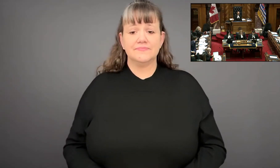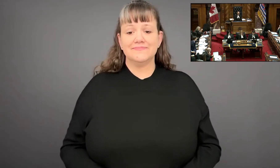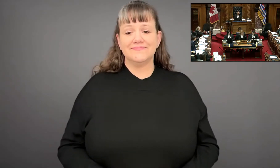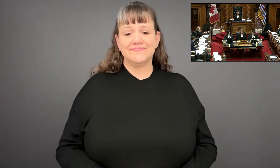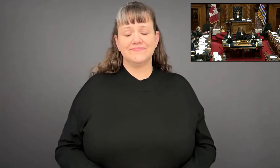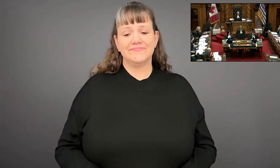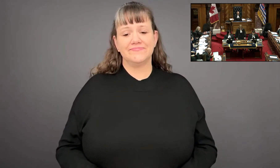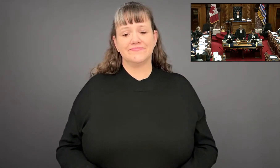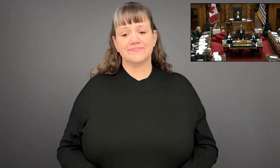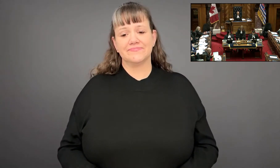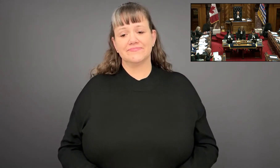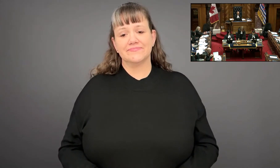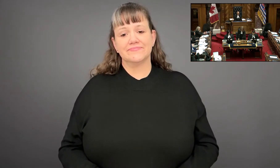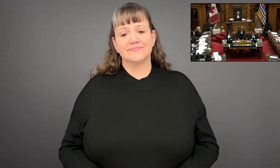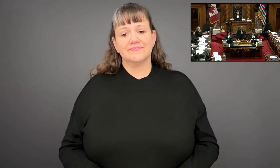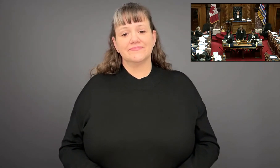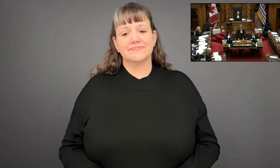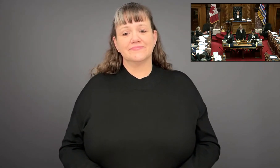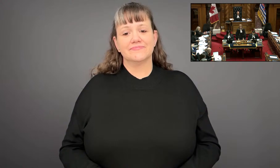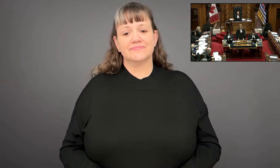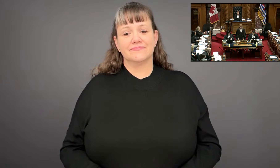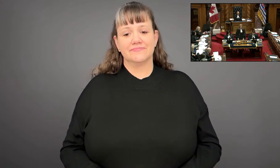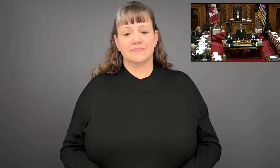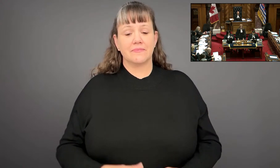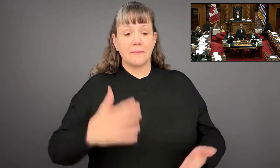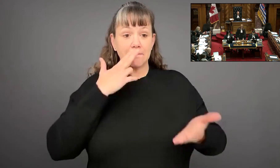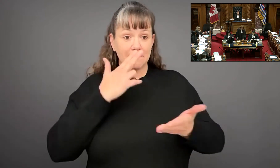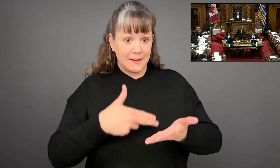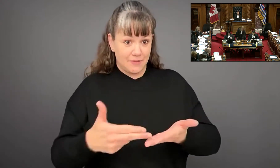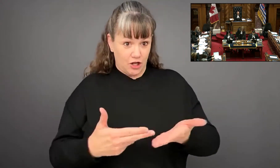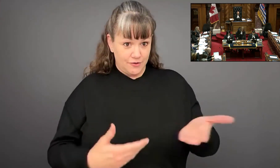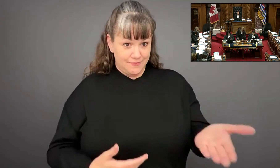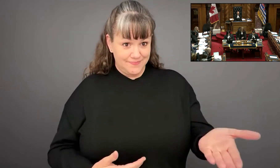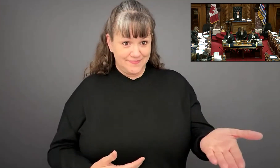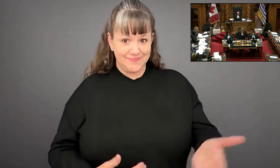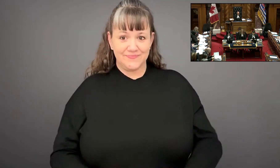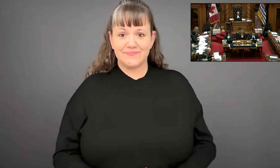Madam Clerk. Oral questions by members.